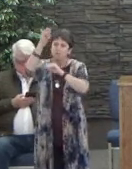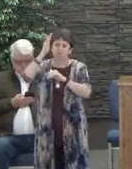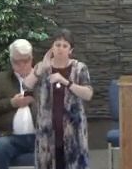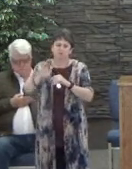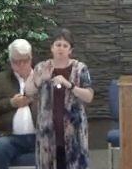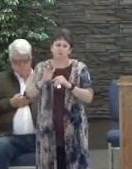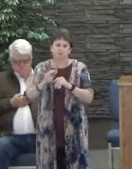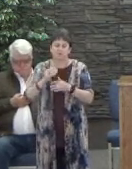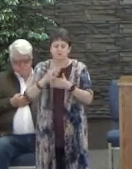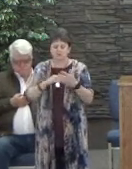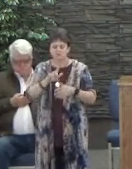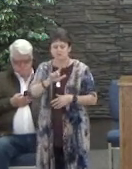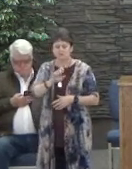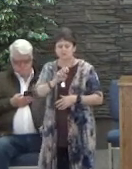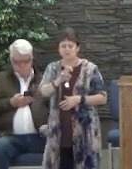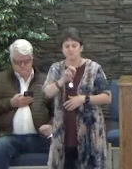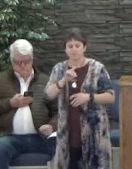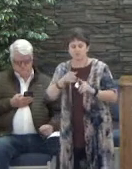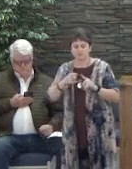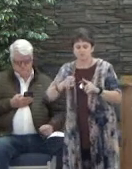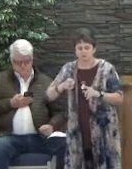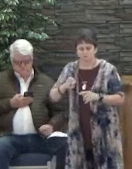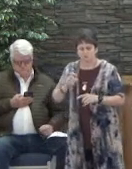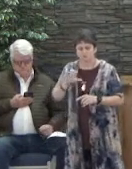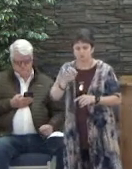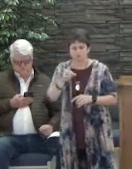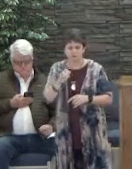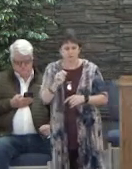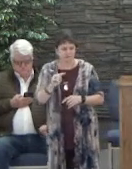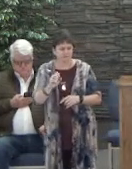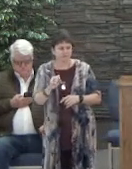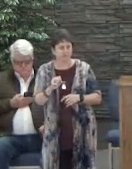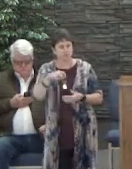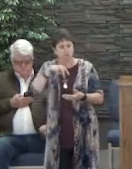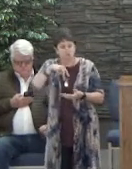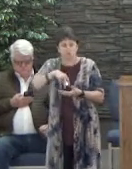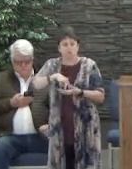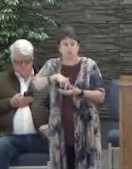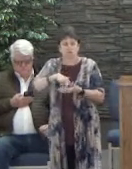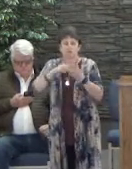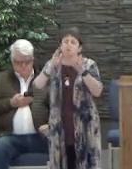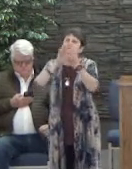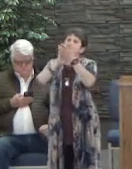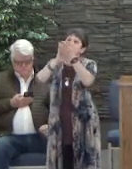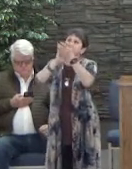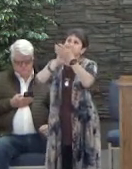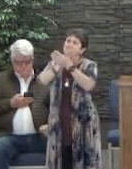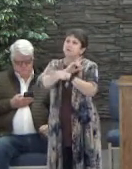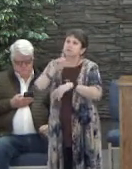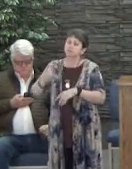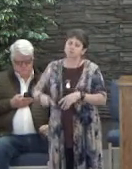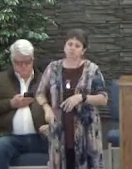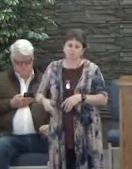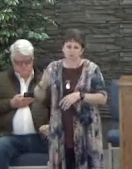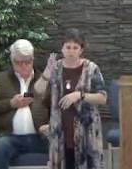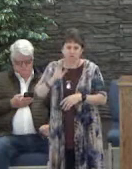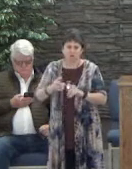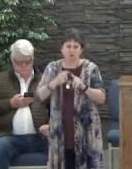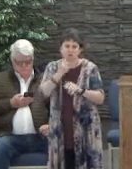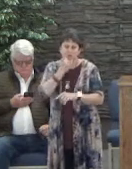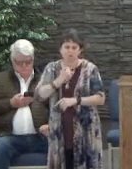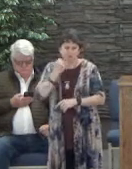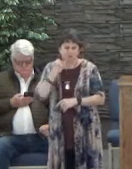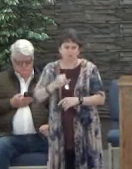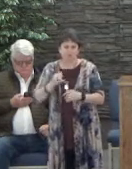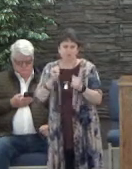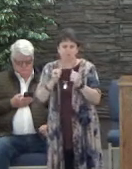Then some Levites from the Kohathites and Korathites stood up and praised the Lord, the God of Israel, with